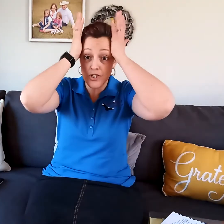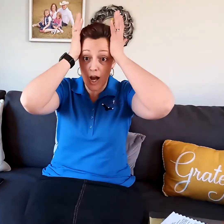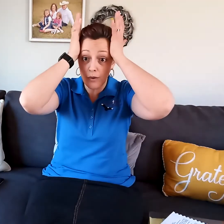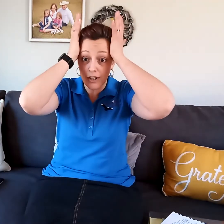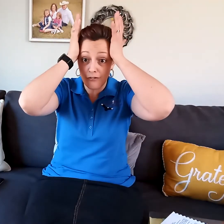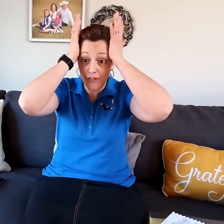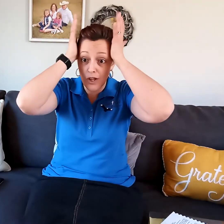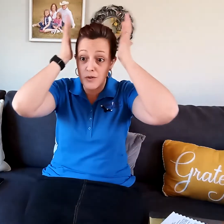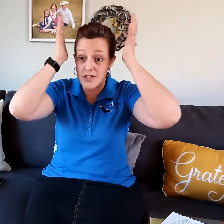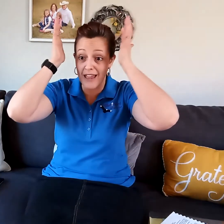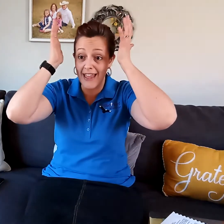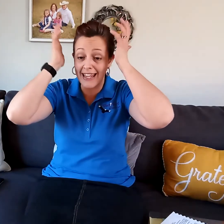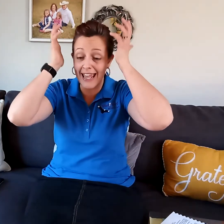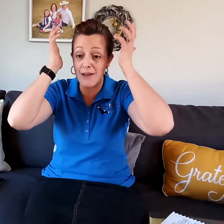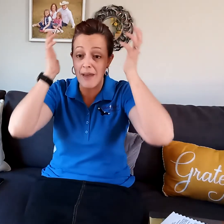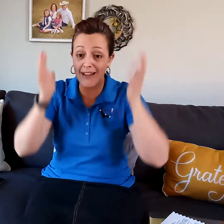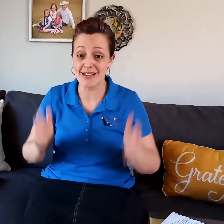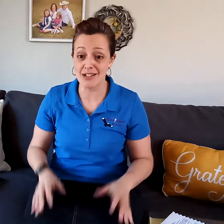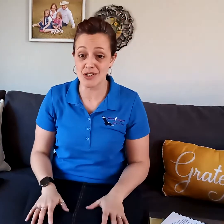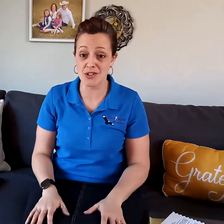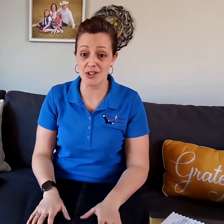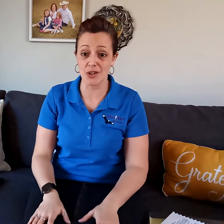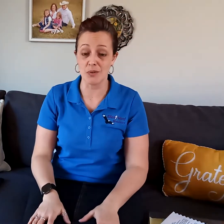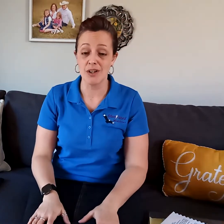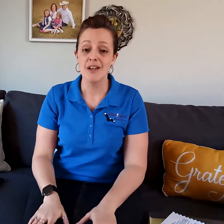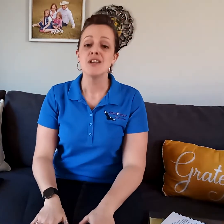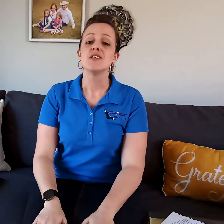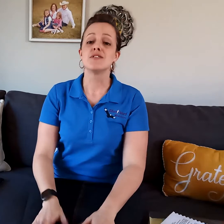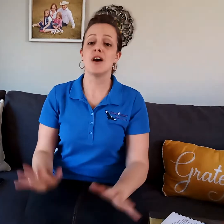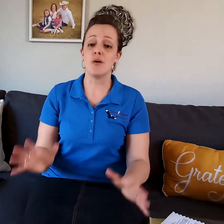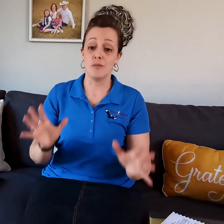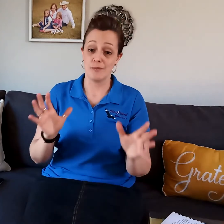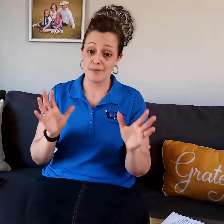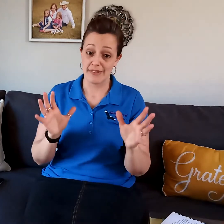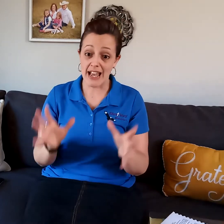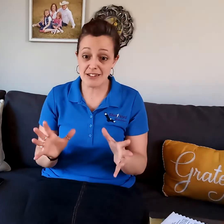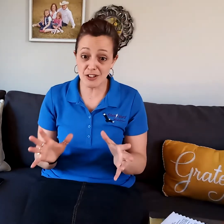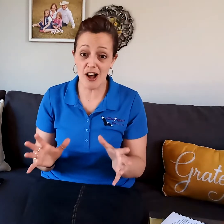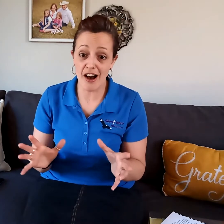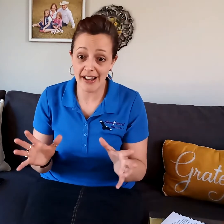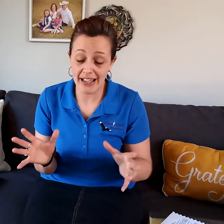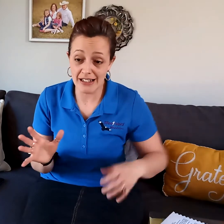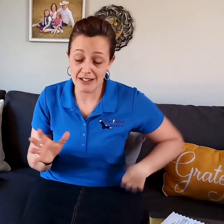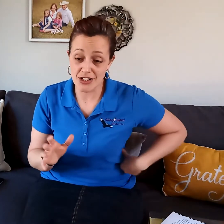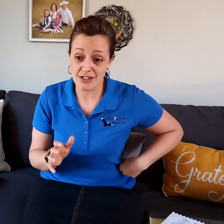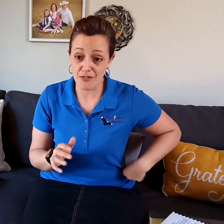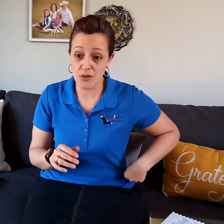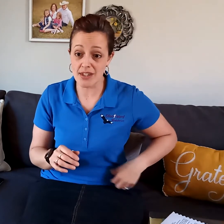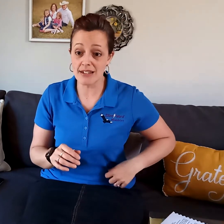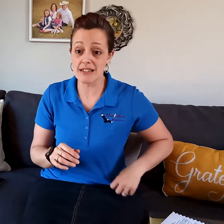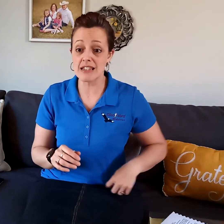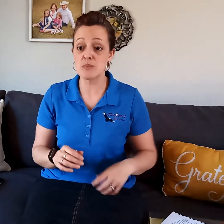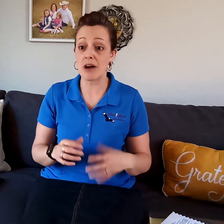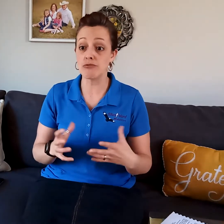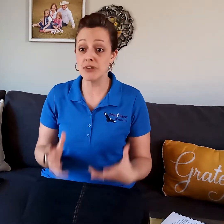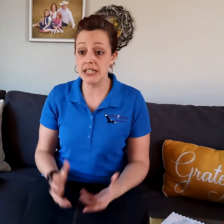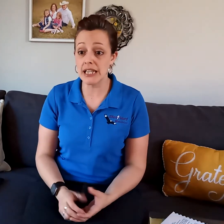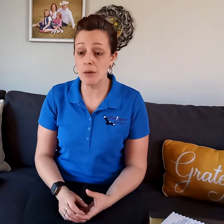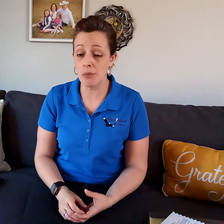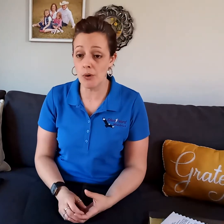so confused and they can't pay attention to you. So that's a lot in just a few sentences, but really important